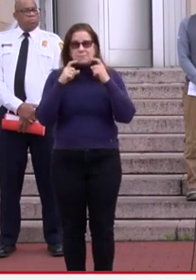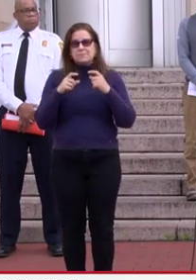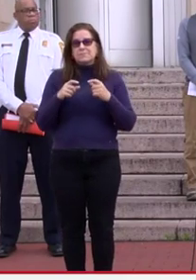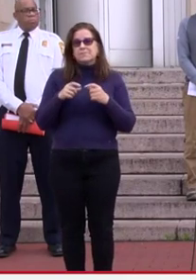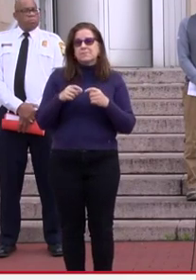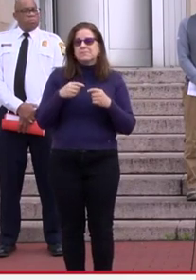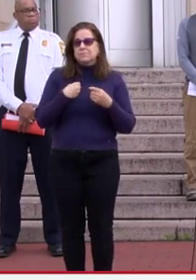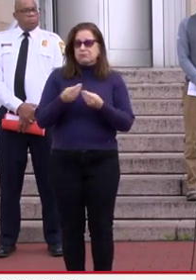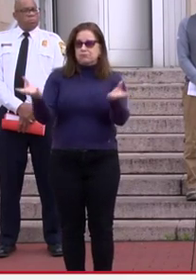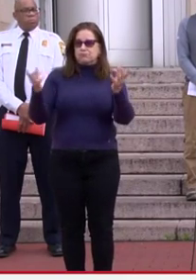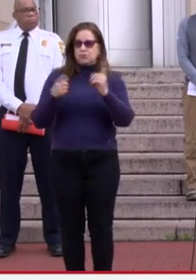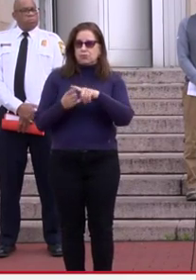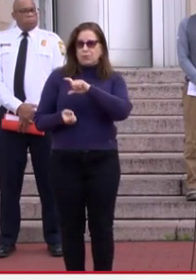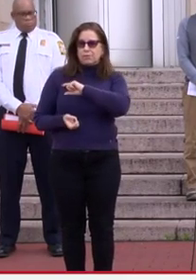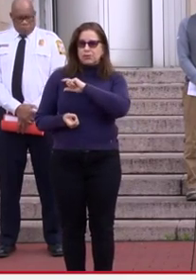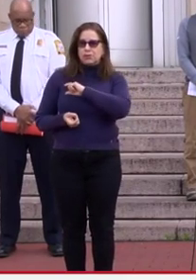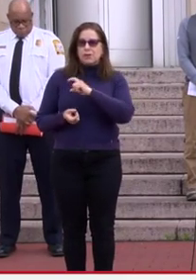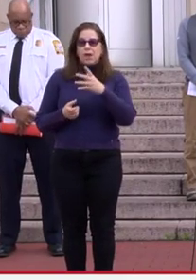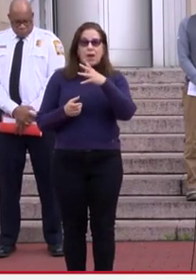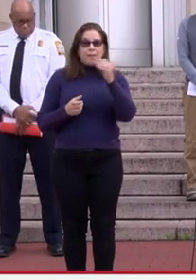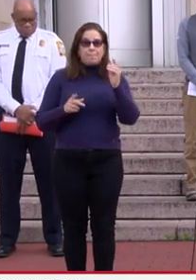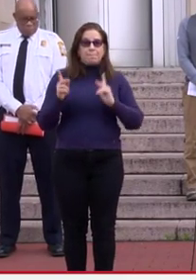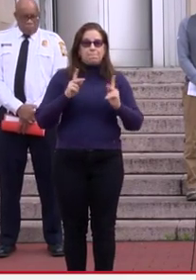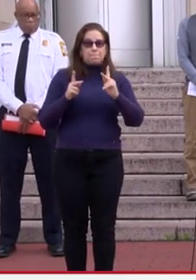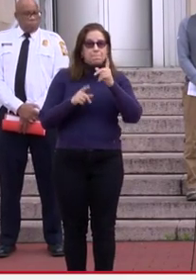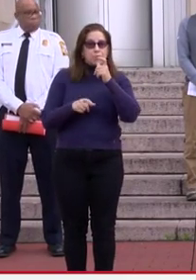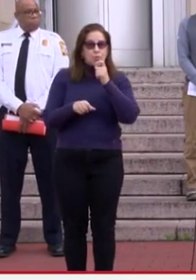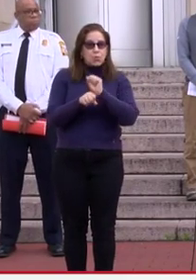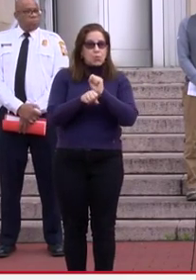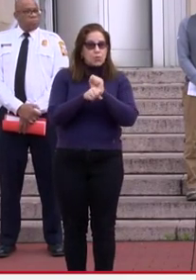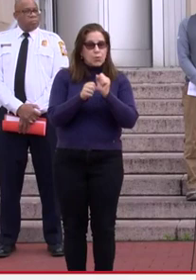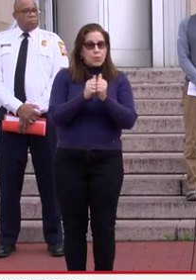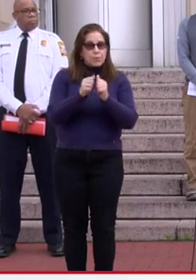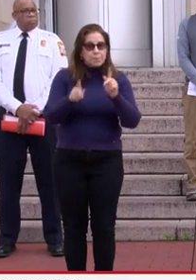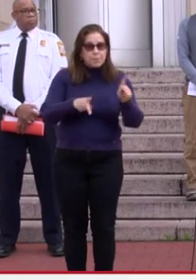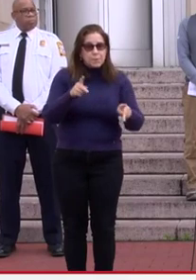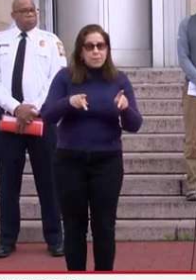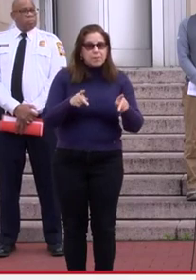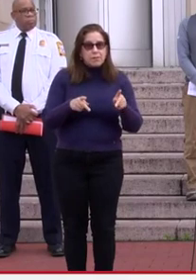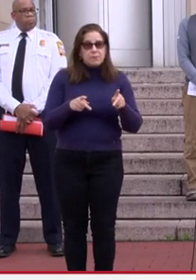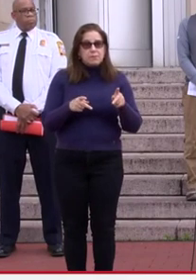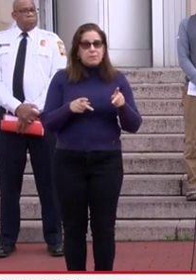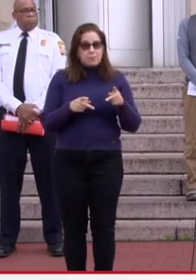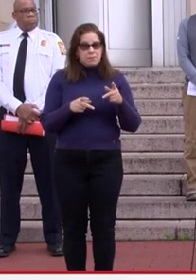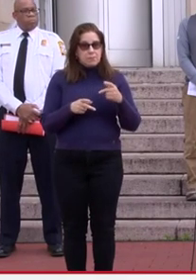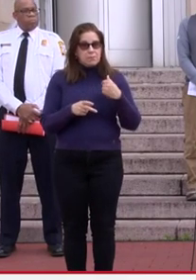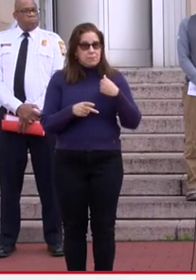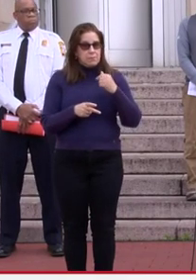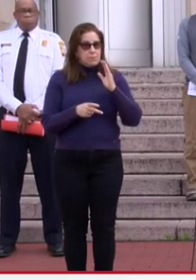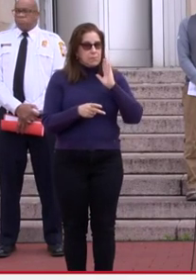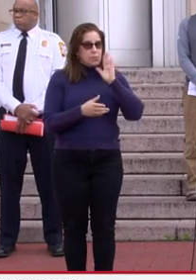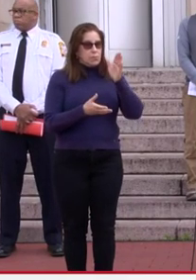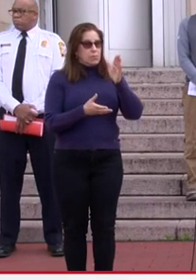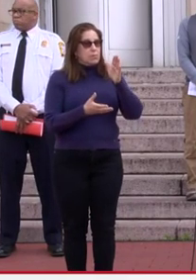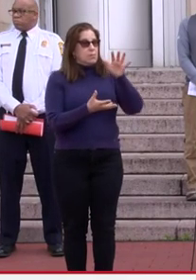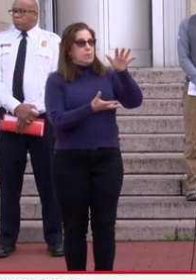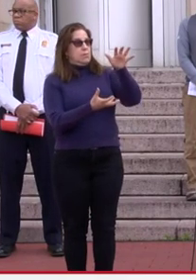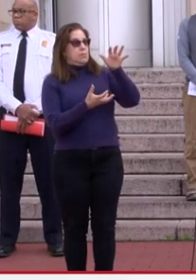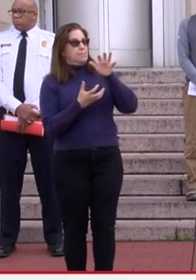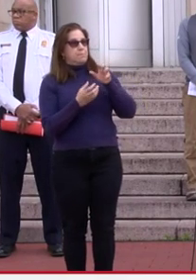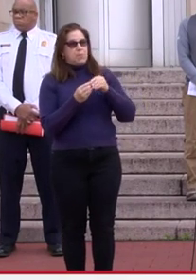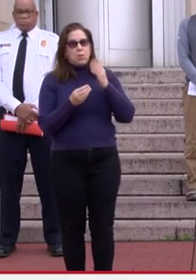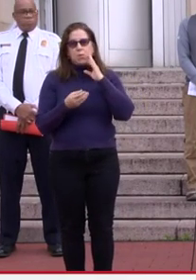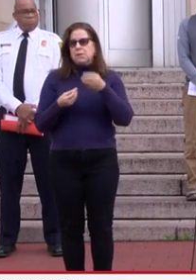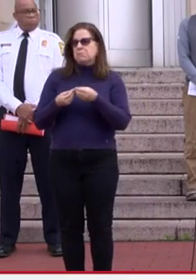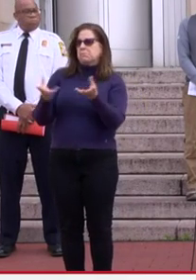public-facing roles. As other supplies arrive, we'll continue to quickly distribute them to our members. As it pertains to the